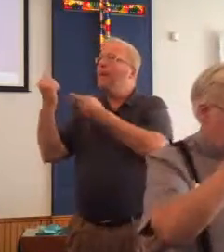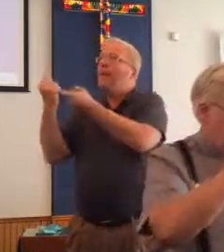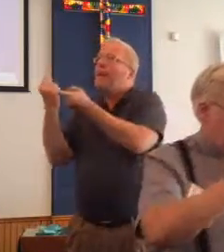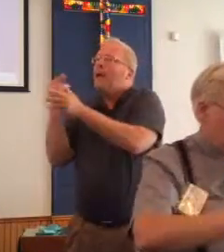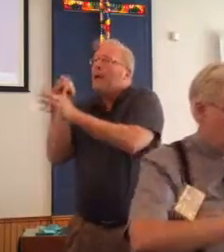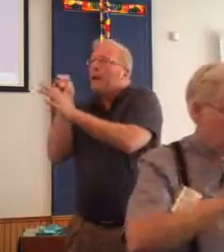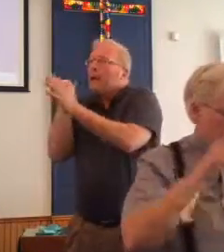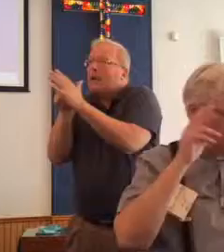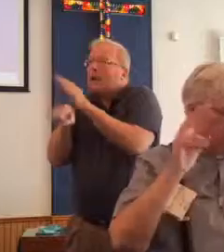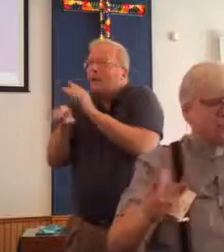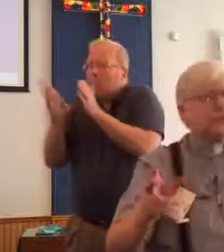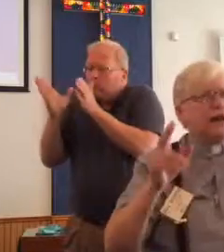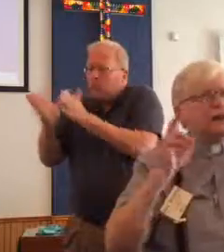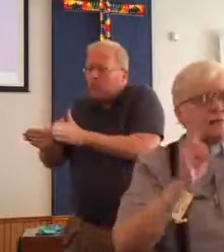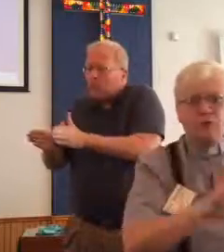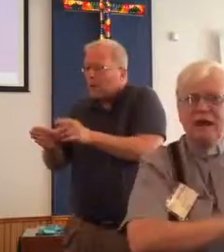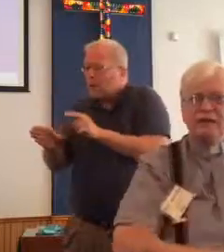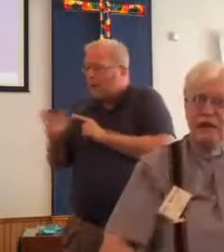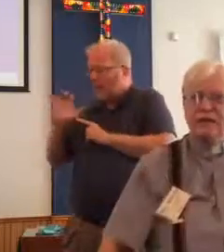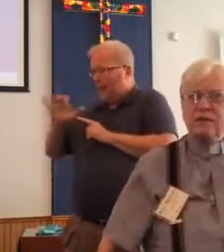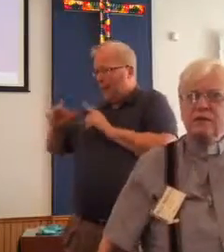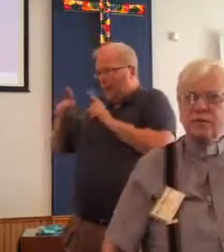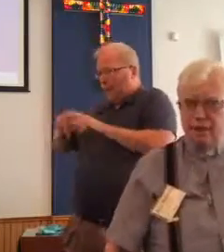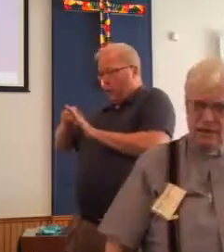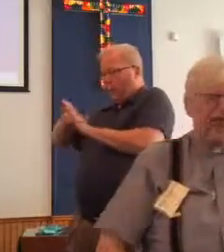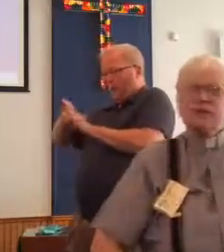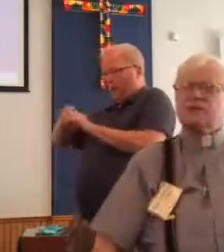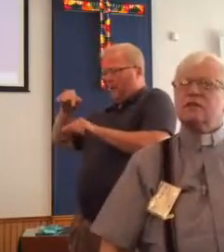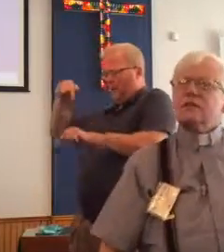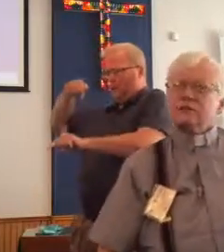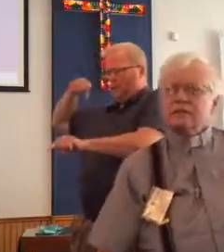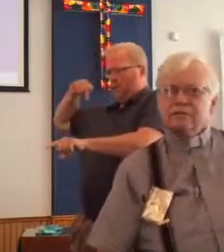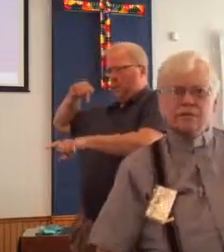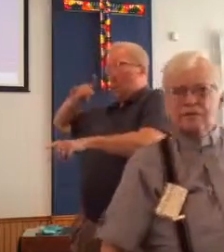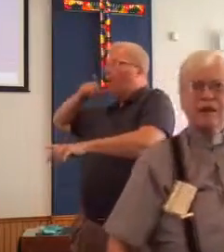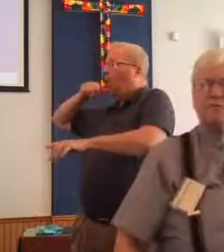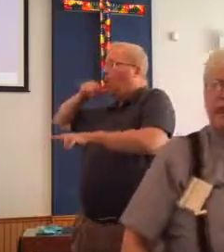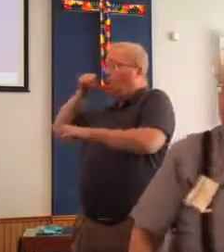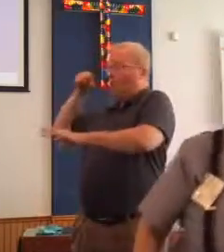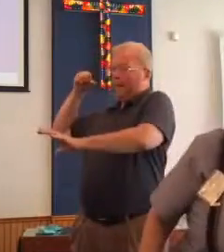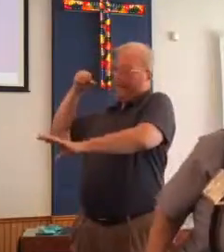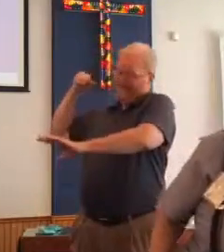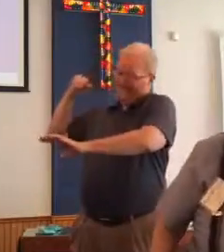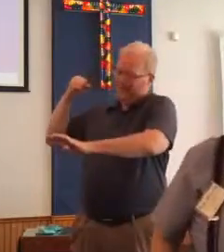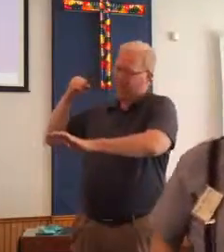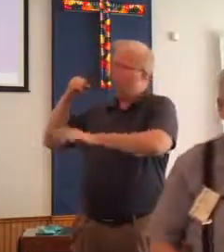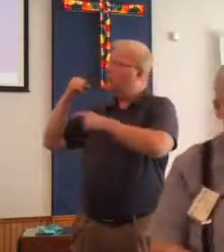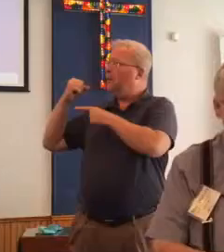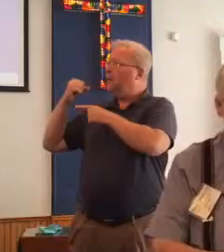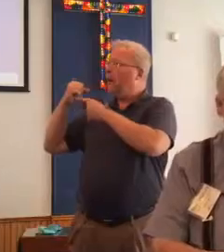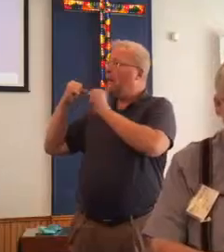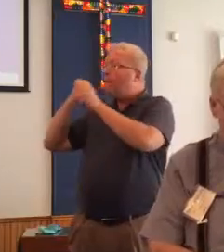If we agree that the group who is fighting for the right things, well then yes, they're freedom fighters.